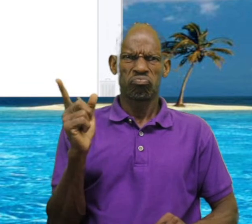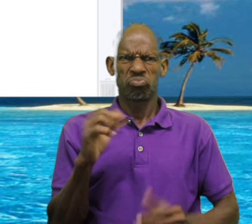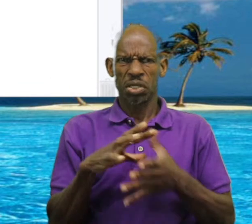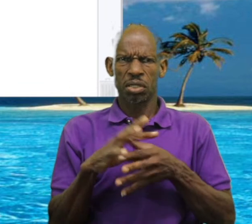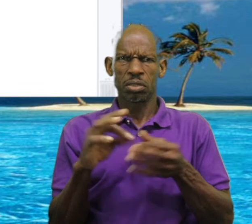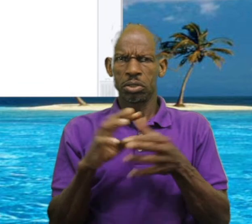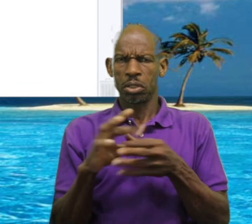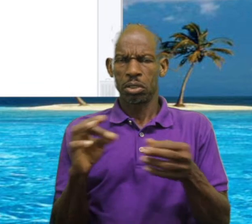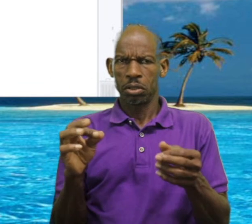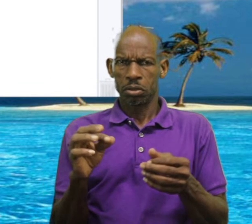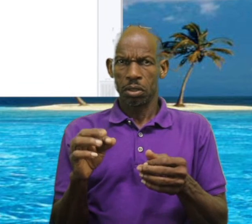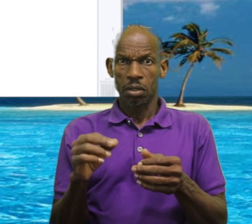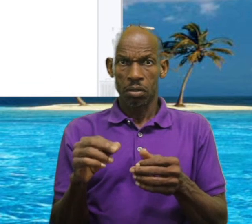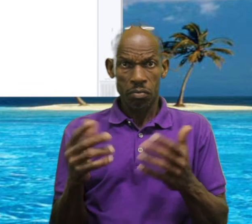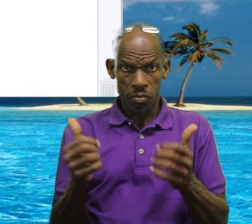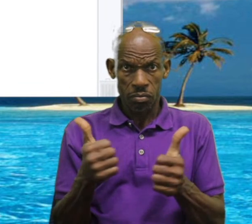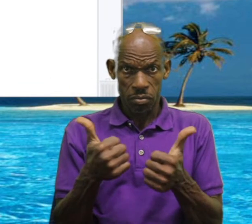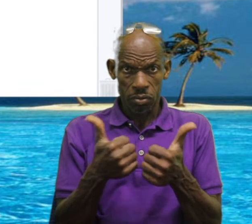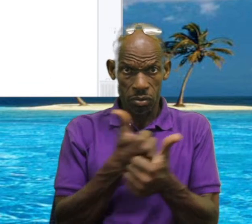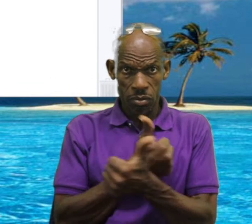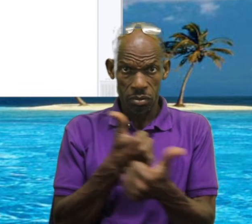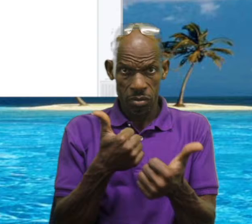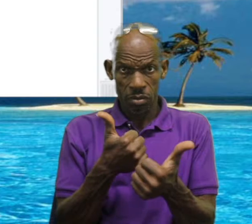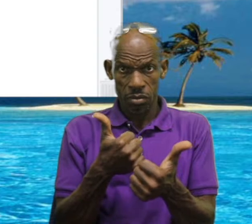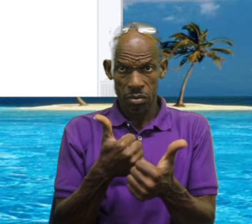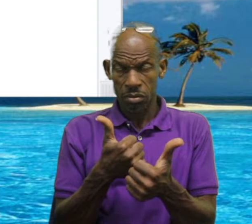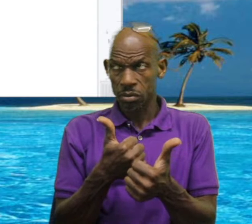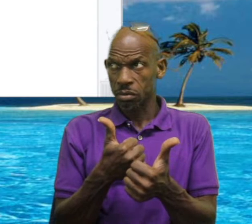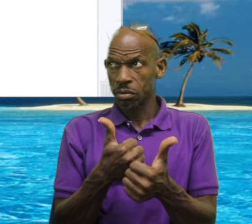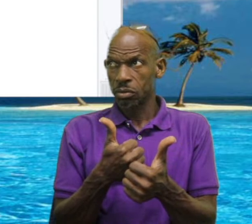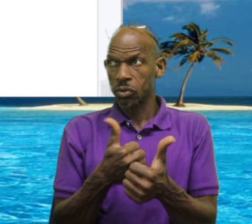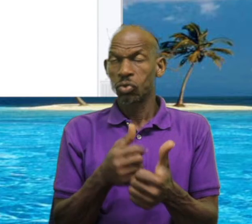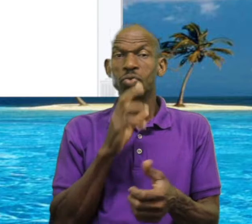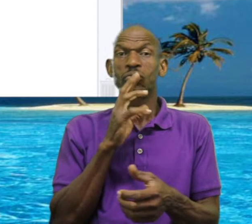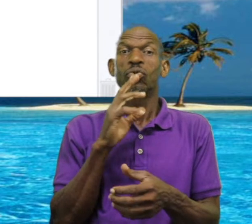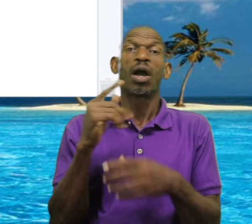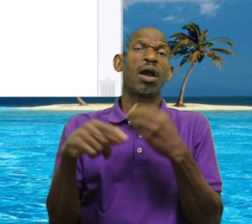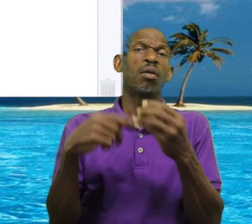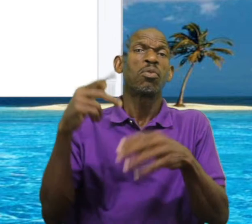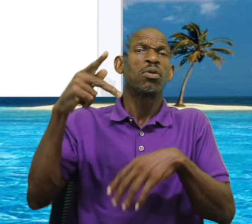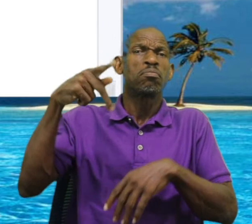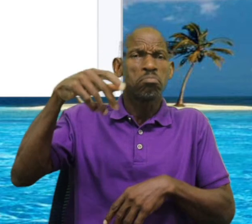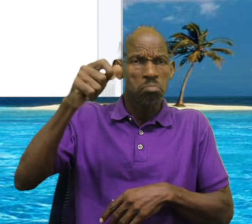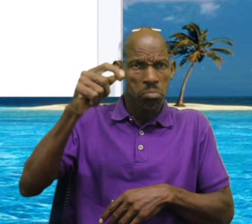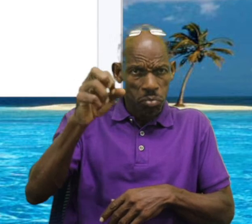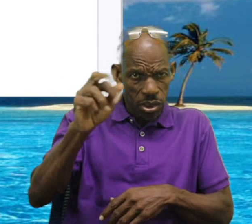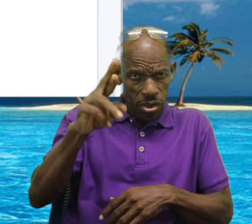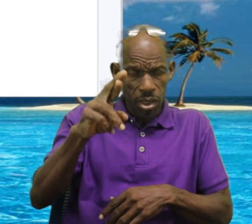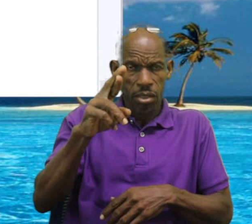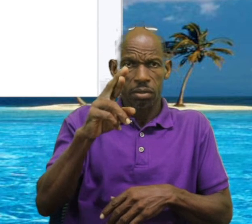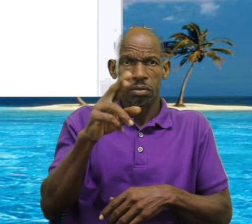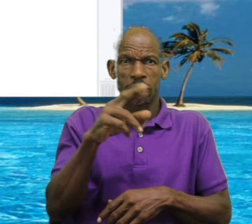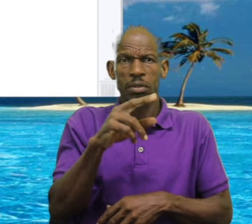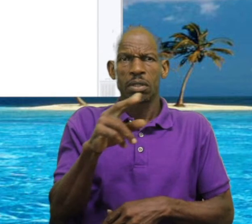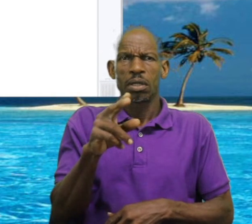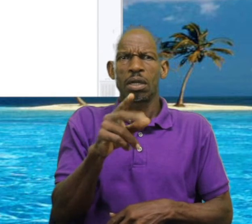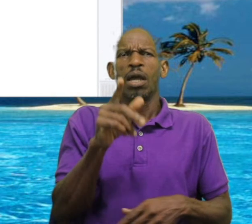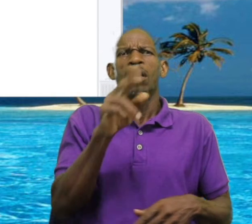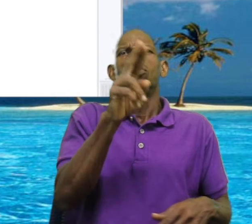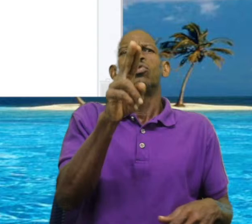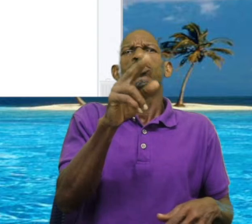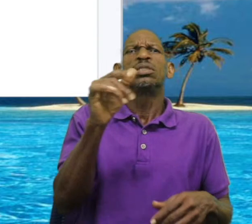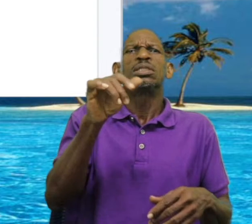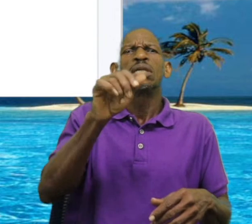I'm talking about Peter and I'm using adjectives. Right? I'm using adjectives, but I have to join